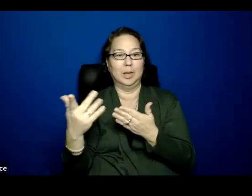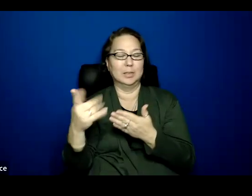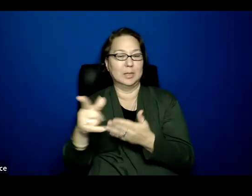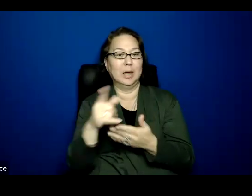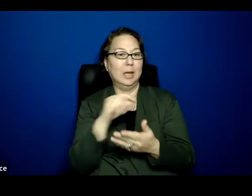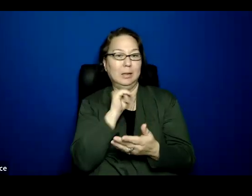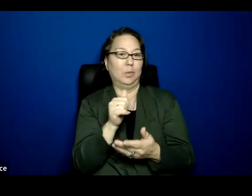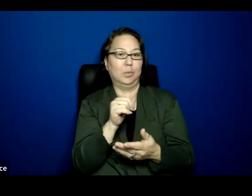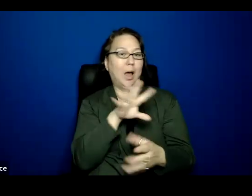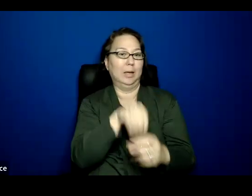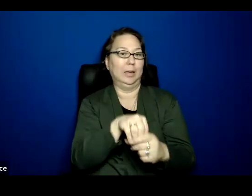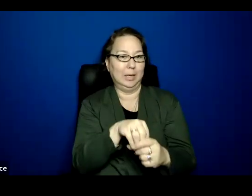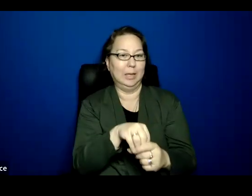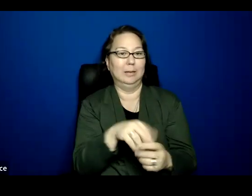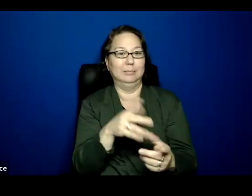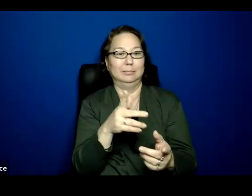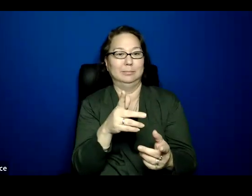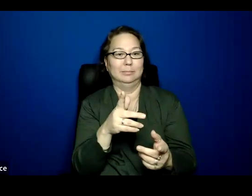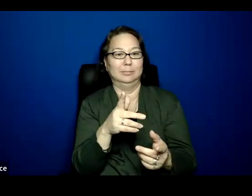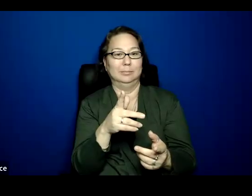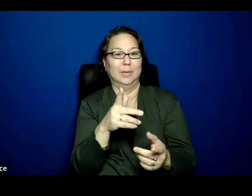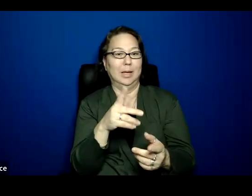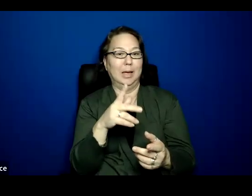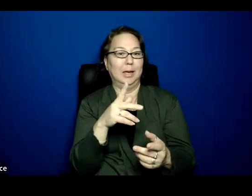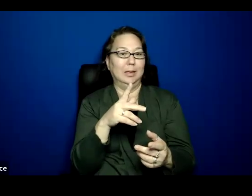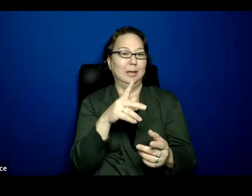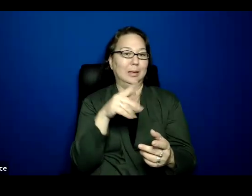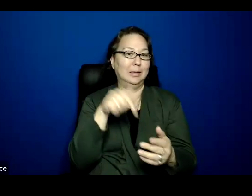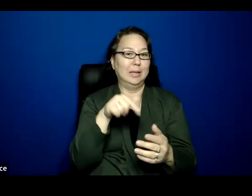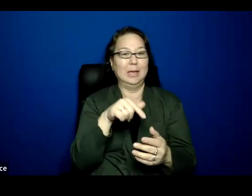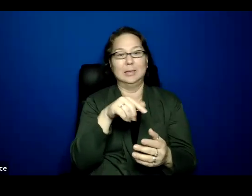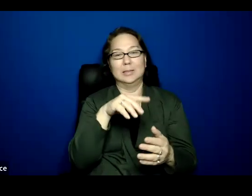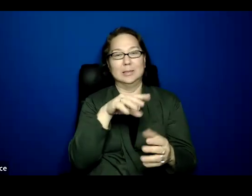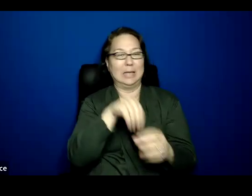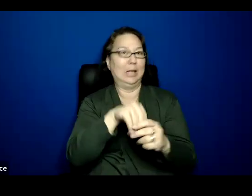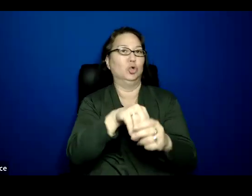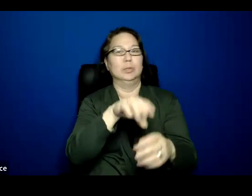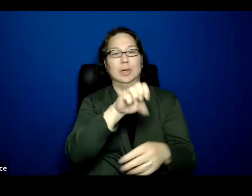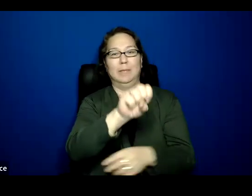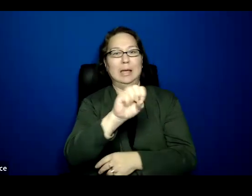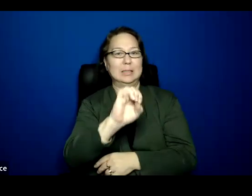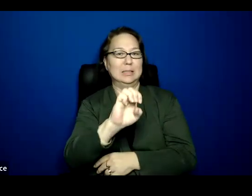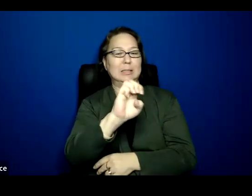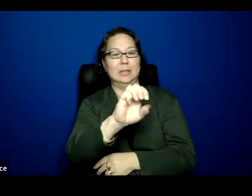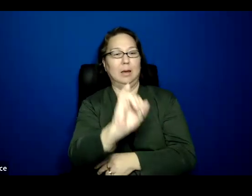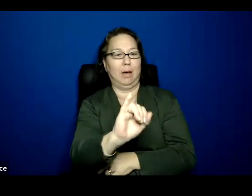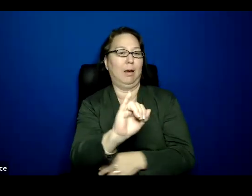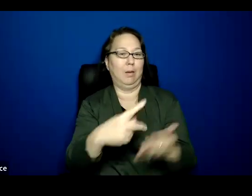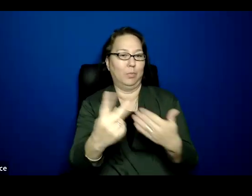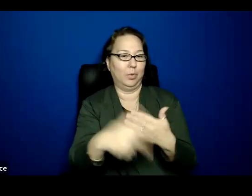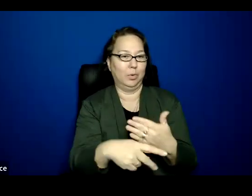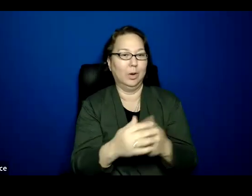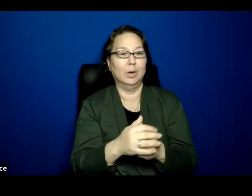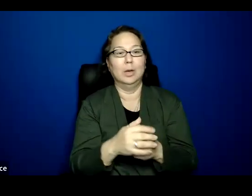students who may speak multiple languages in an inclusive setting, and teachers are working to help